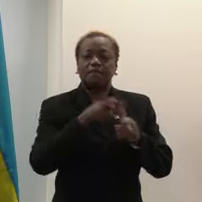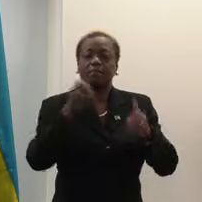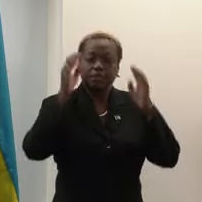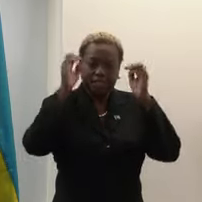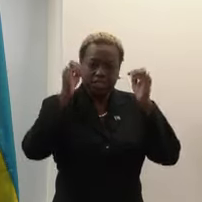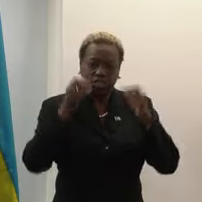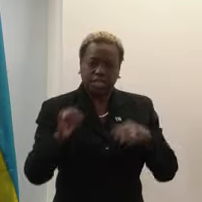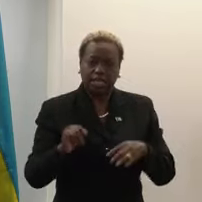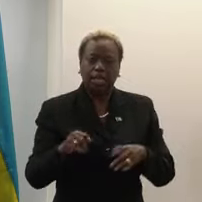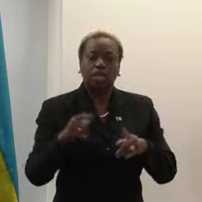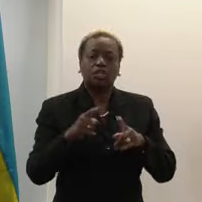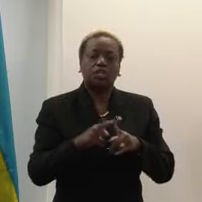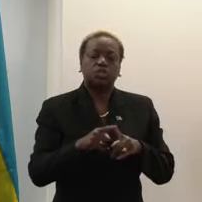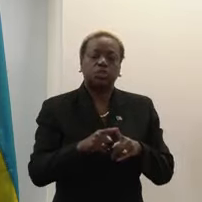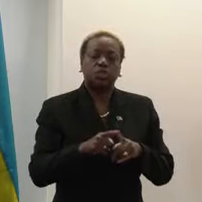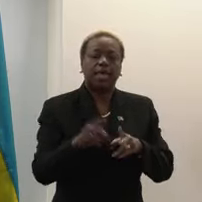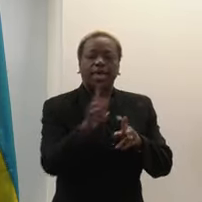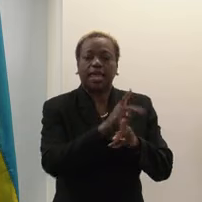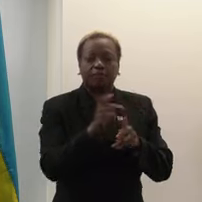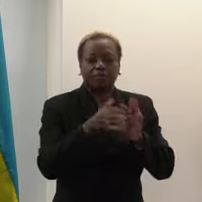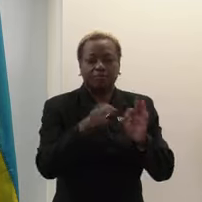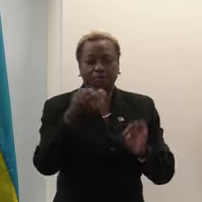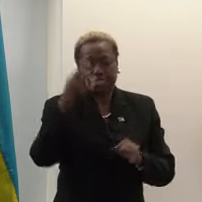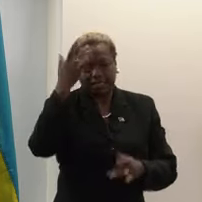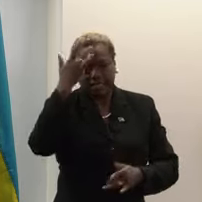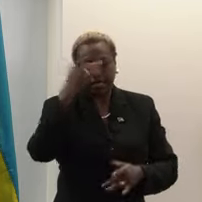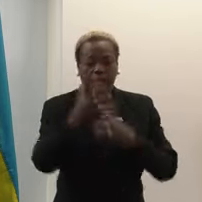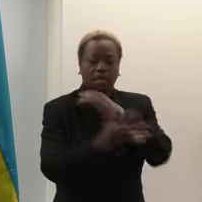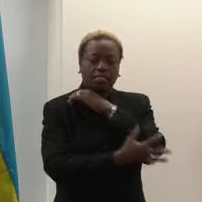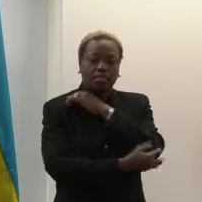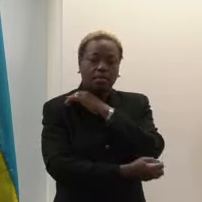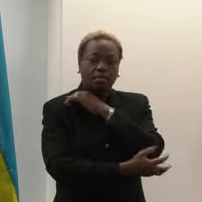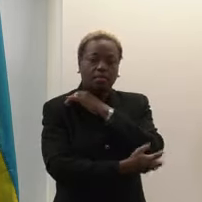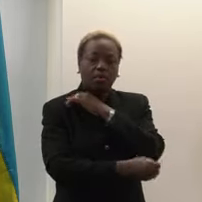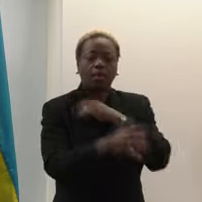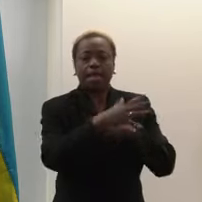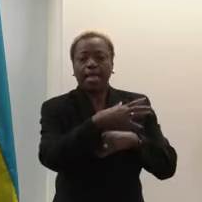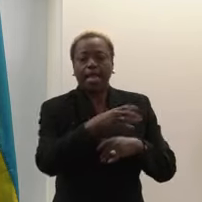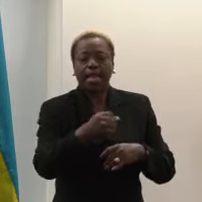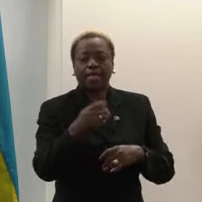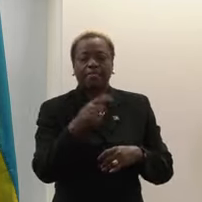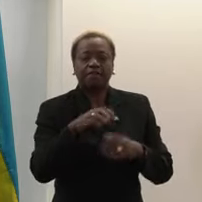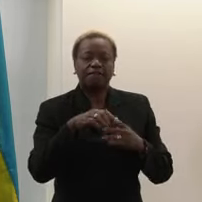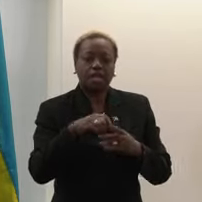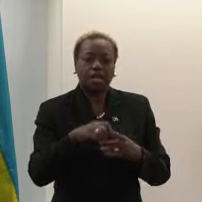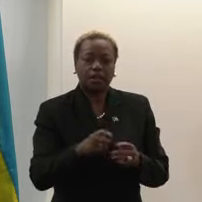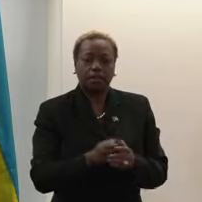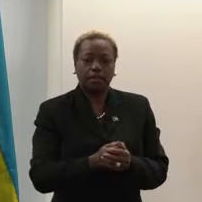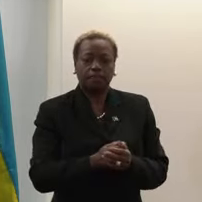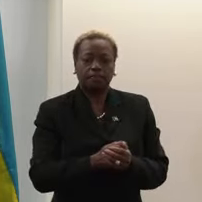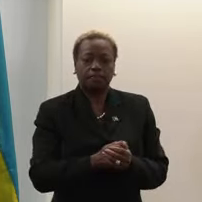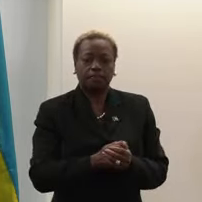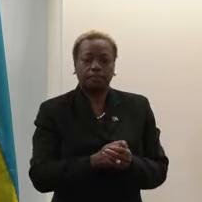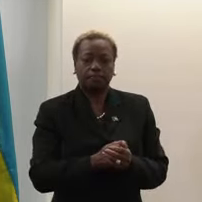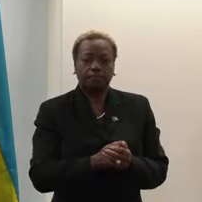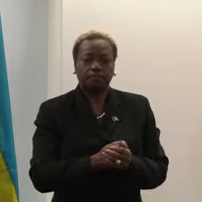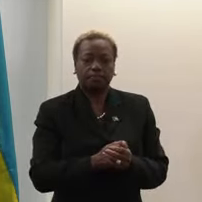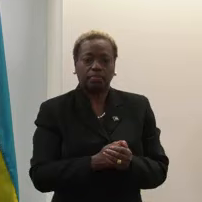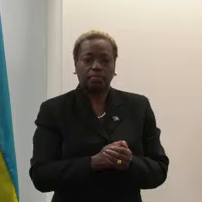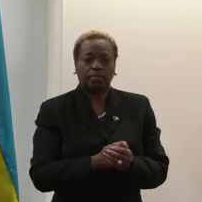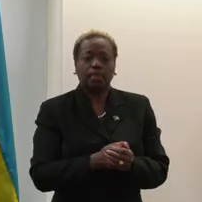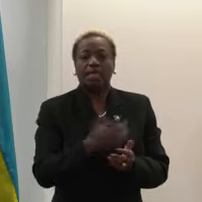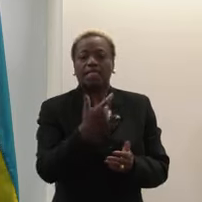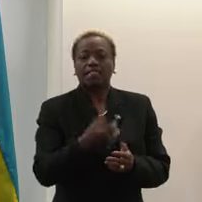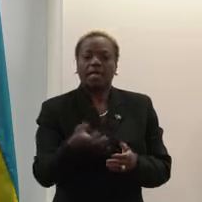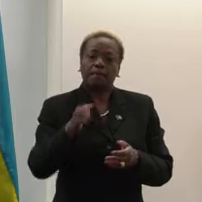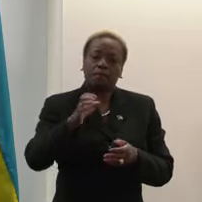teaching to caring for the sick, the poor, and the vulnerable. They poured